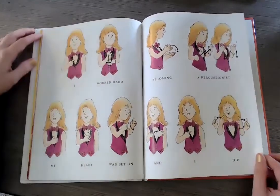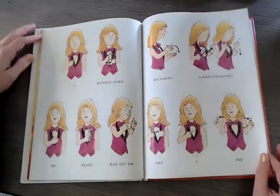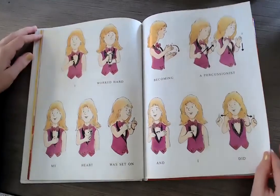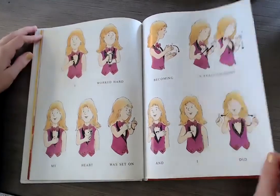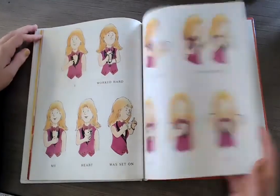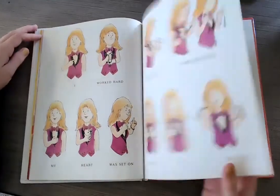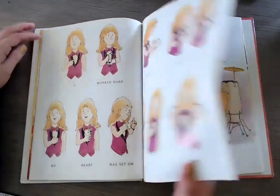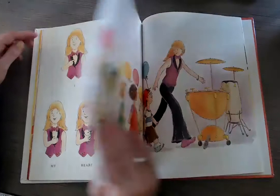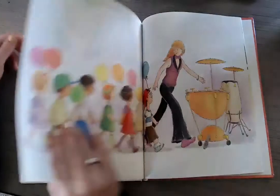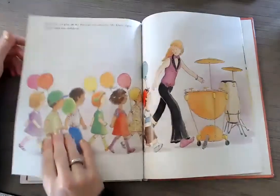hard.